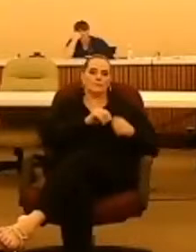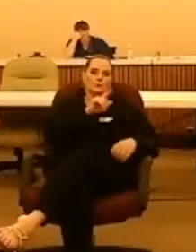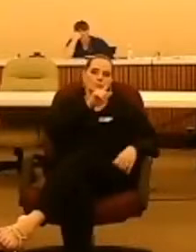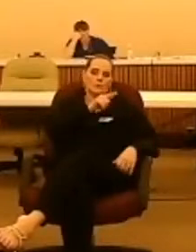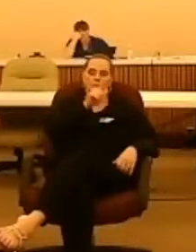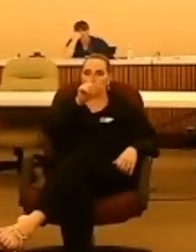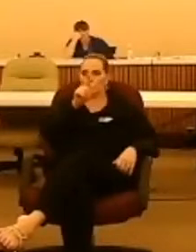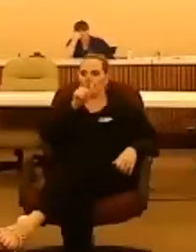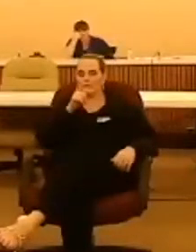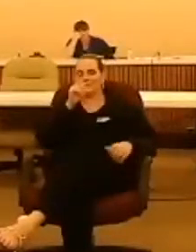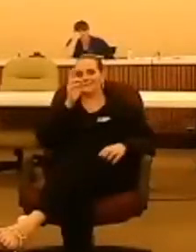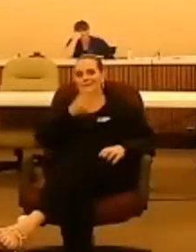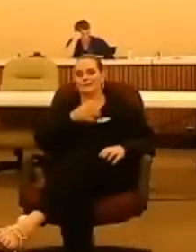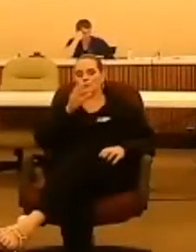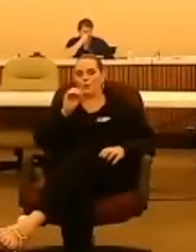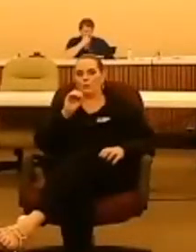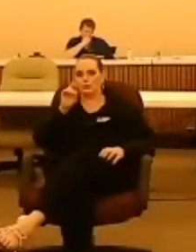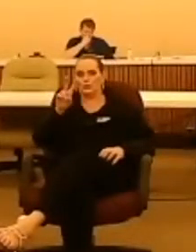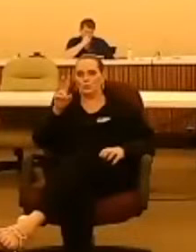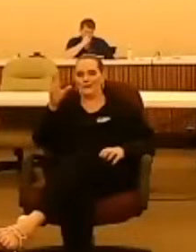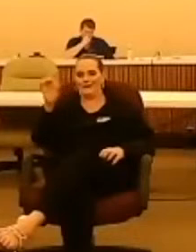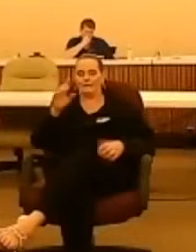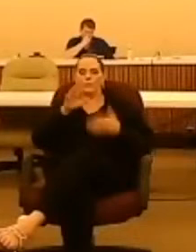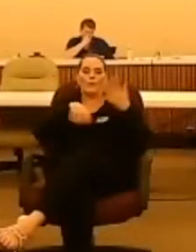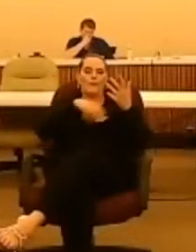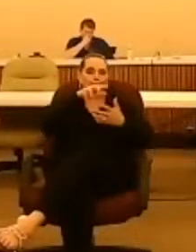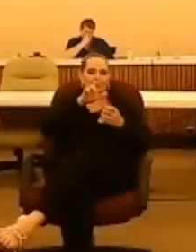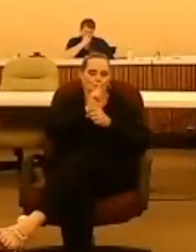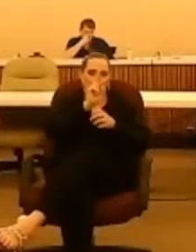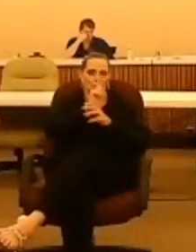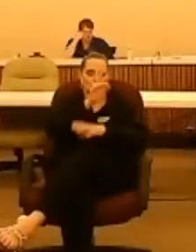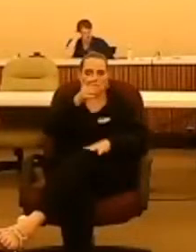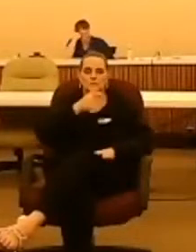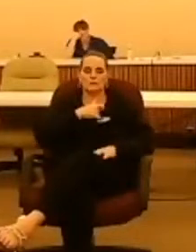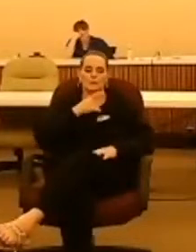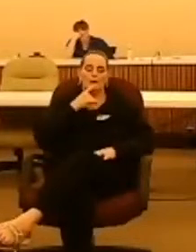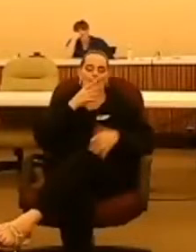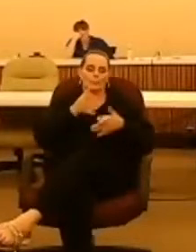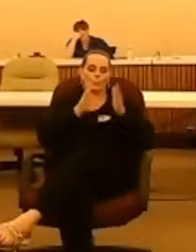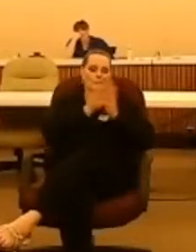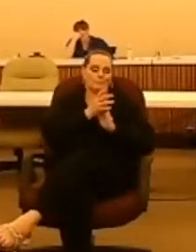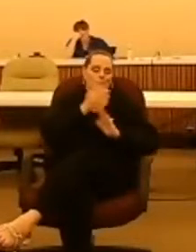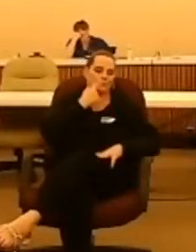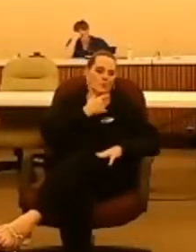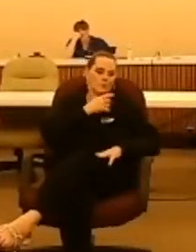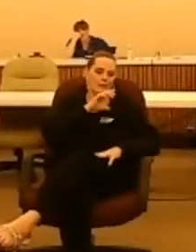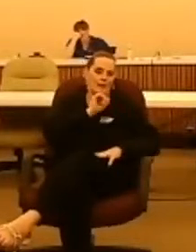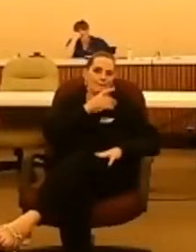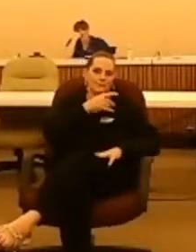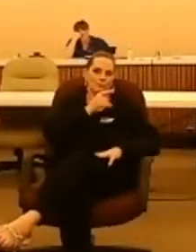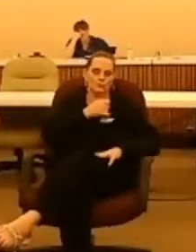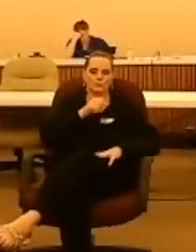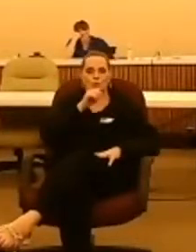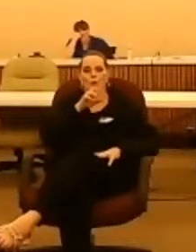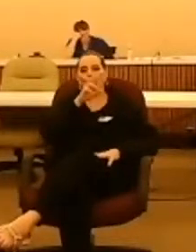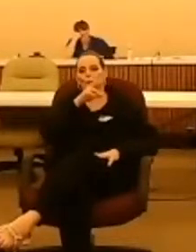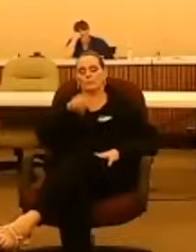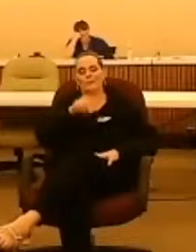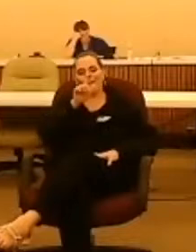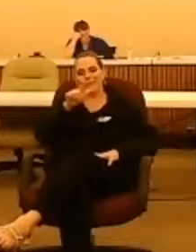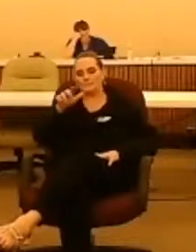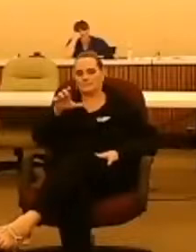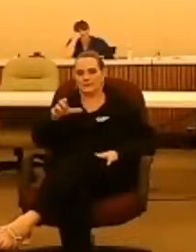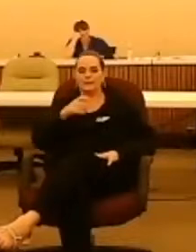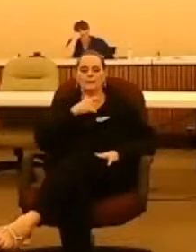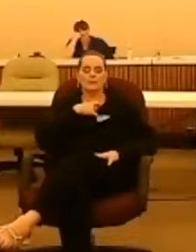2021-028 for a mixed-use development requested by Aptitude Rochester LLC to allow the construction of a